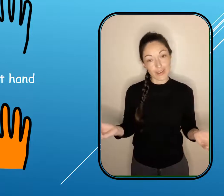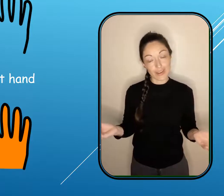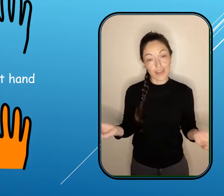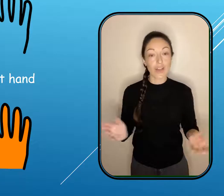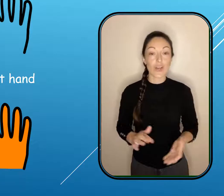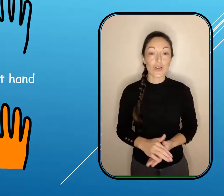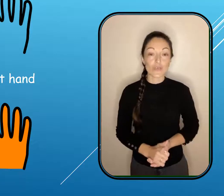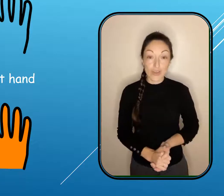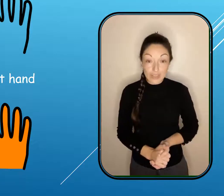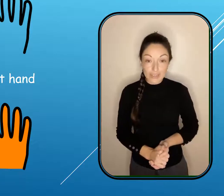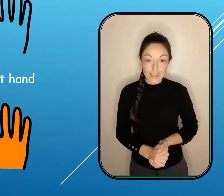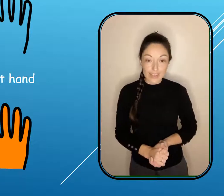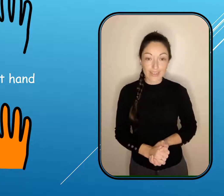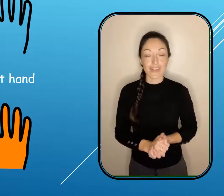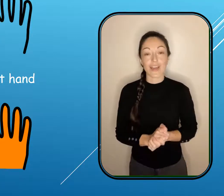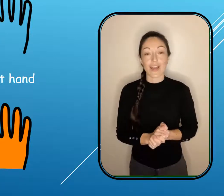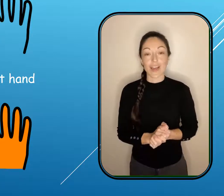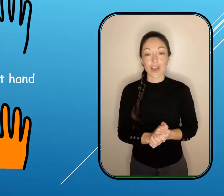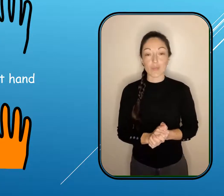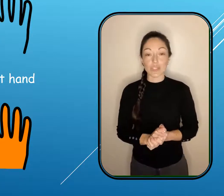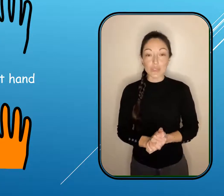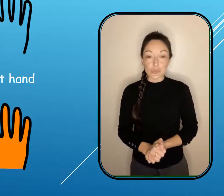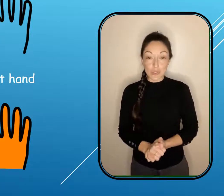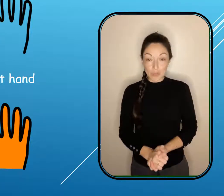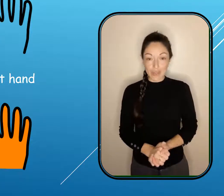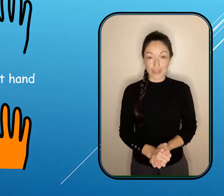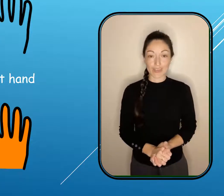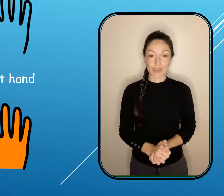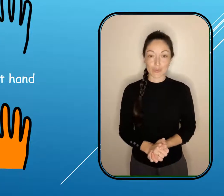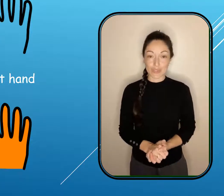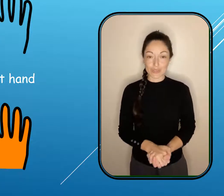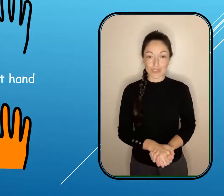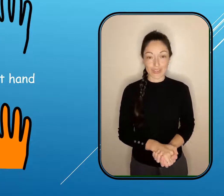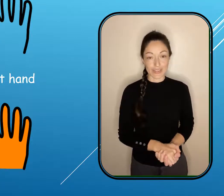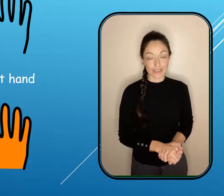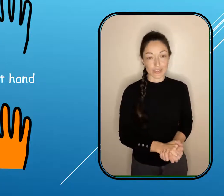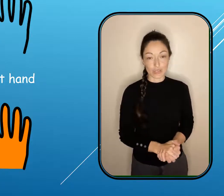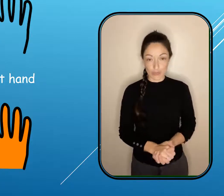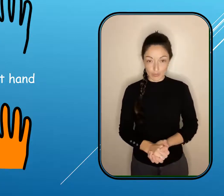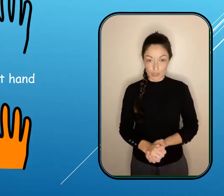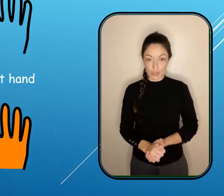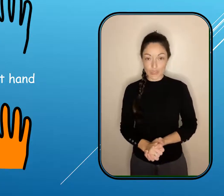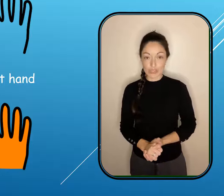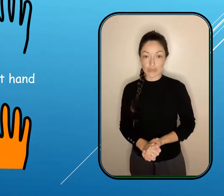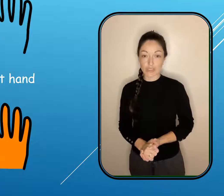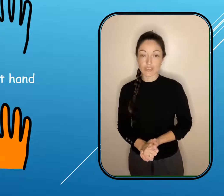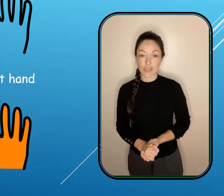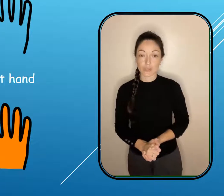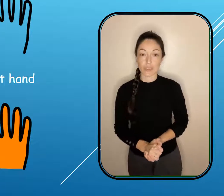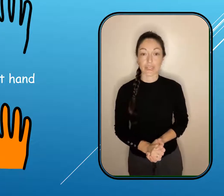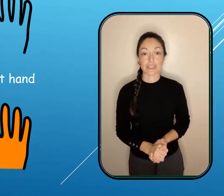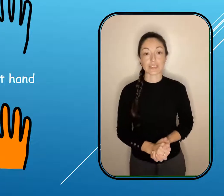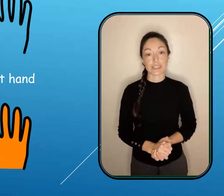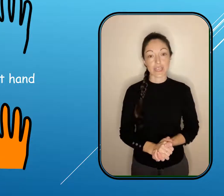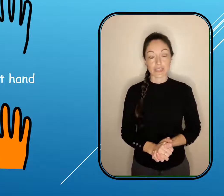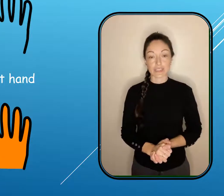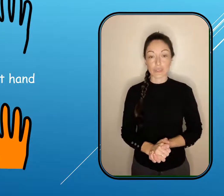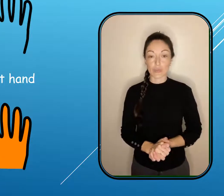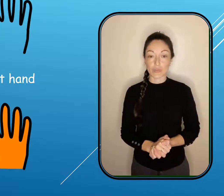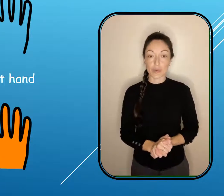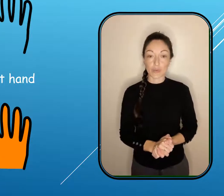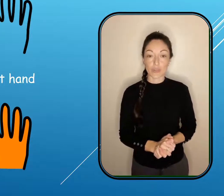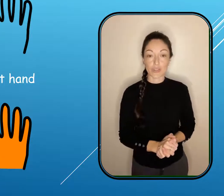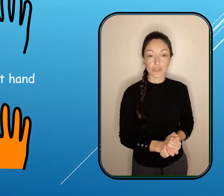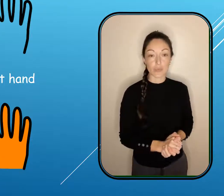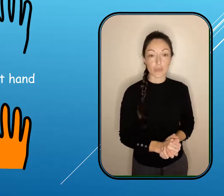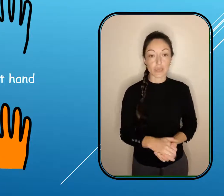are. Firstly, use your dominant hand when you're signing. So for the majority of us, our dominant hand is the hand that we